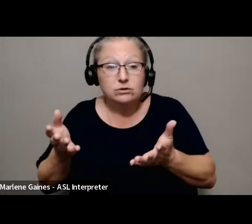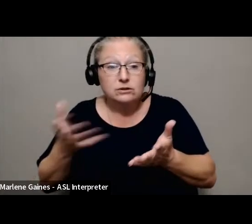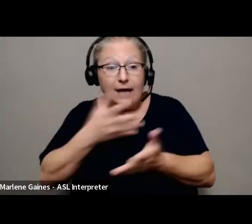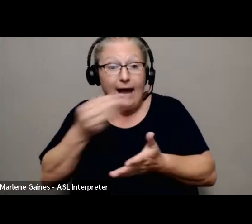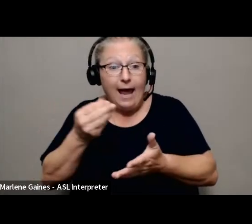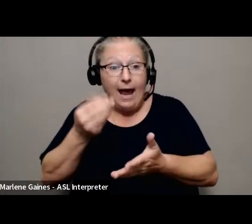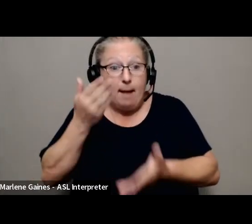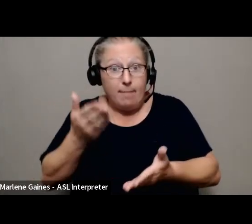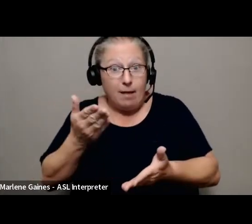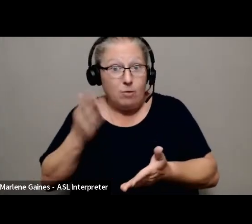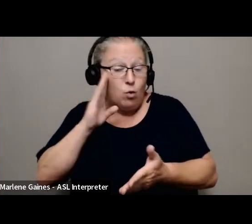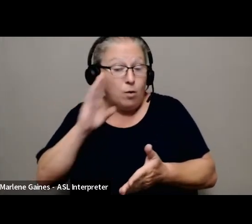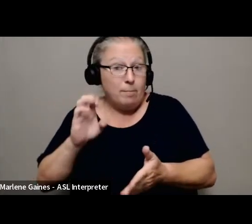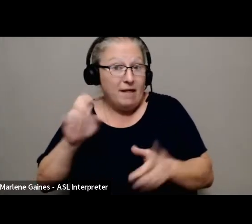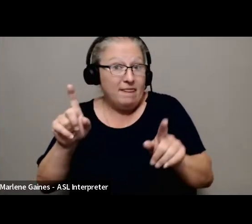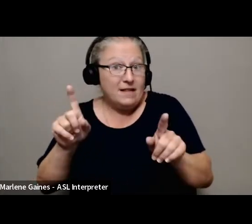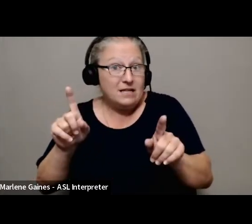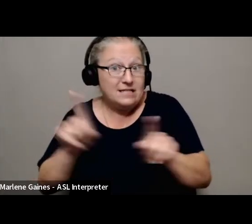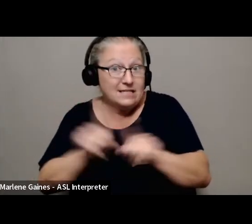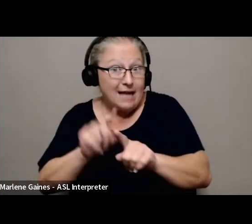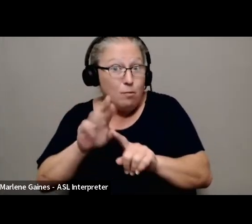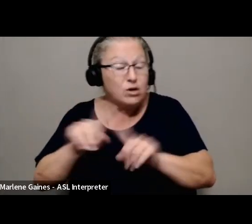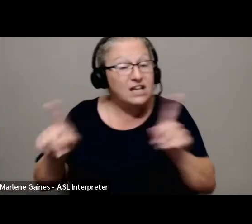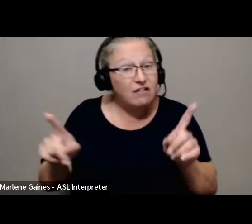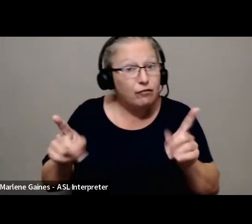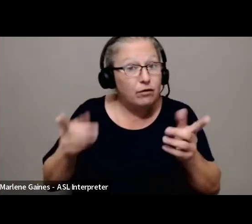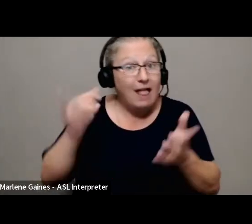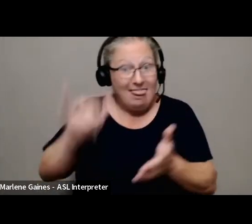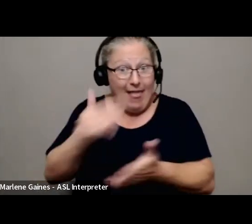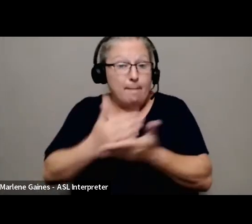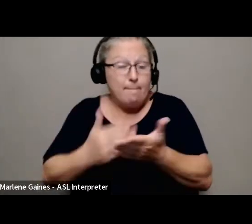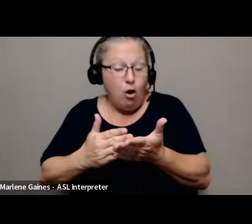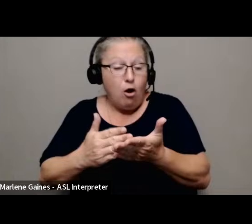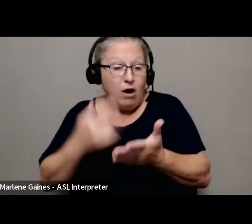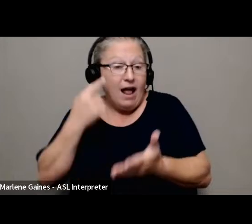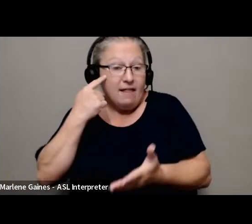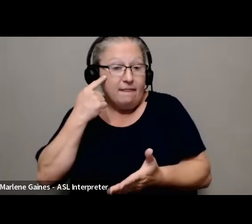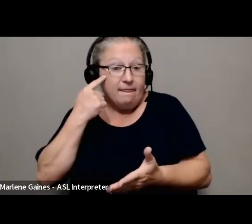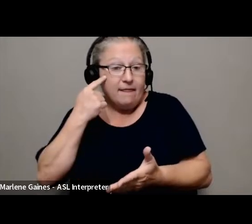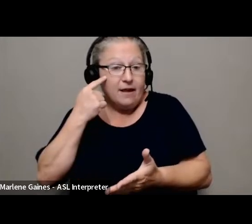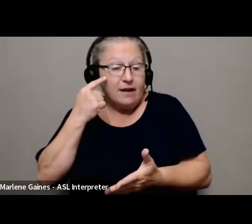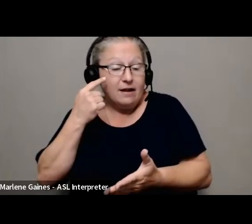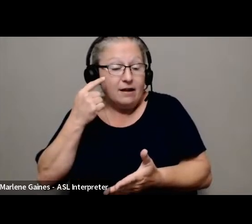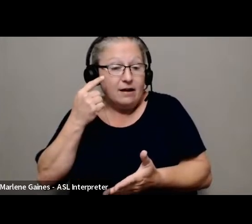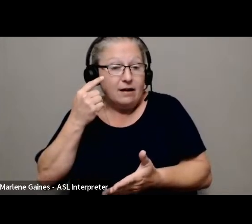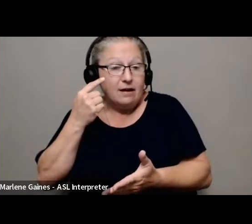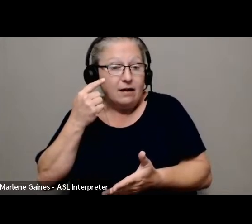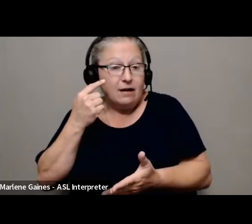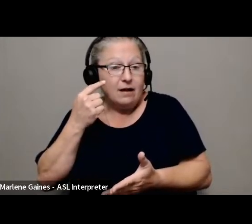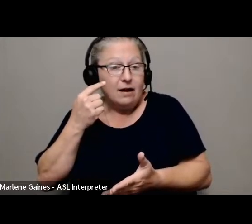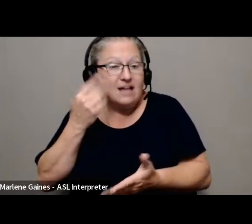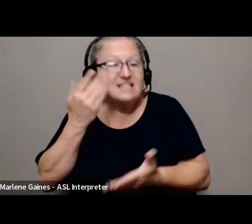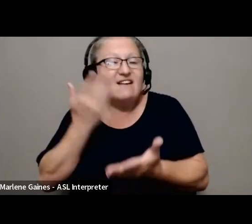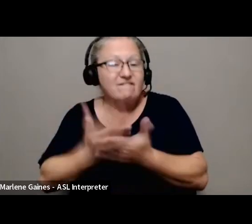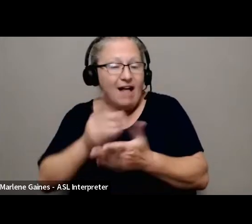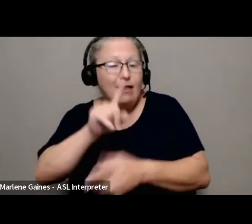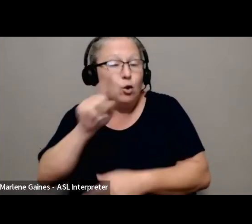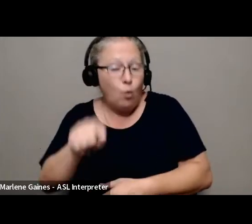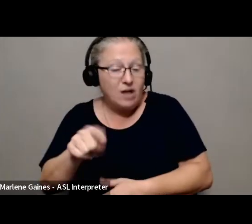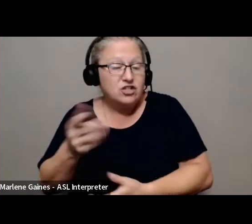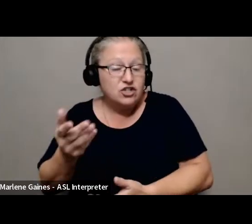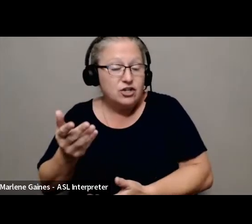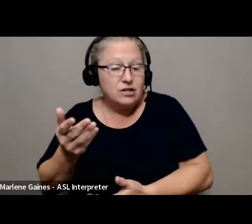would it be the same or different? So, I mean, that part, I think, is maybe it's a valid